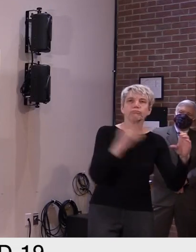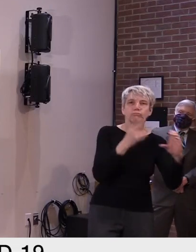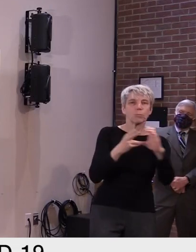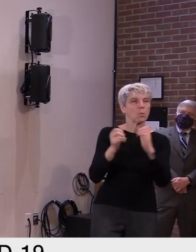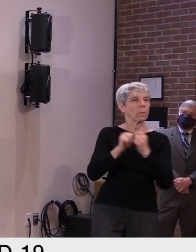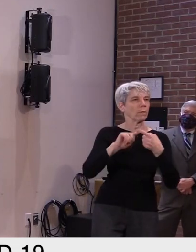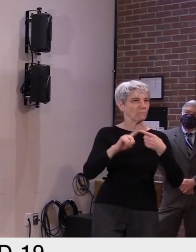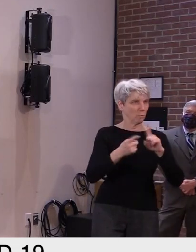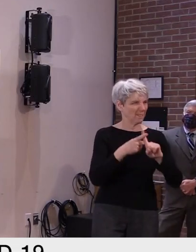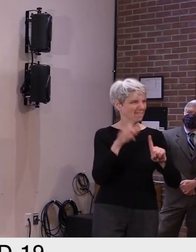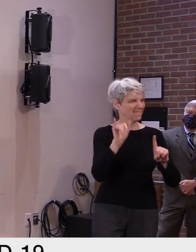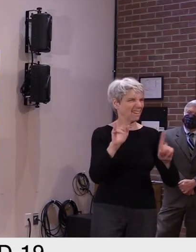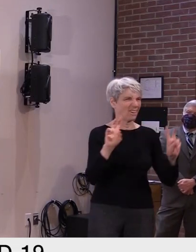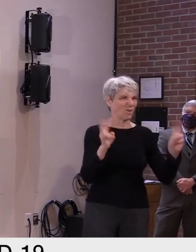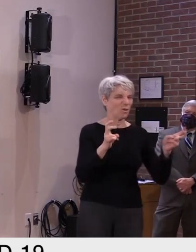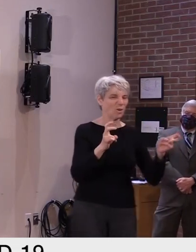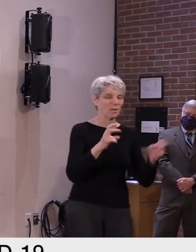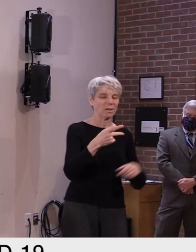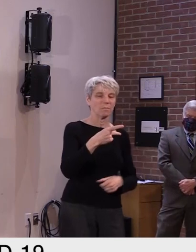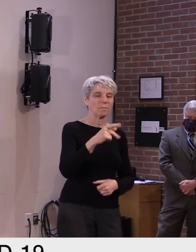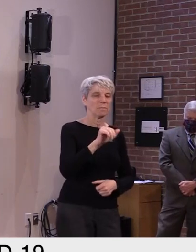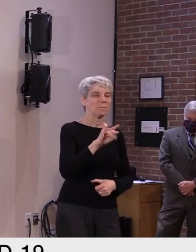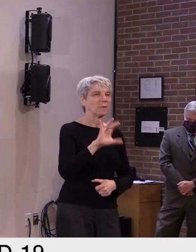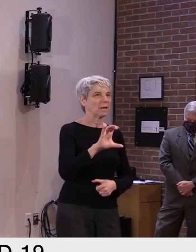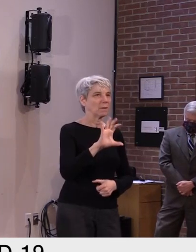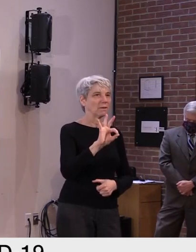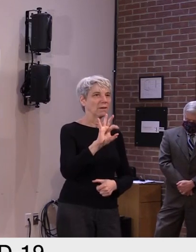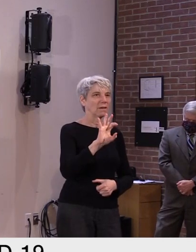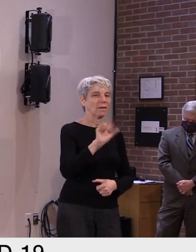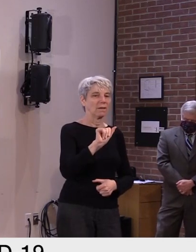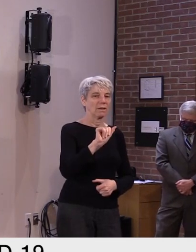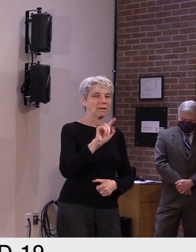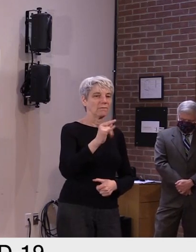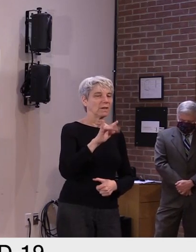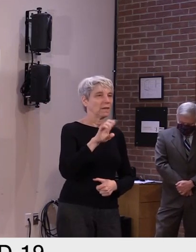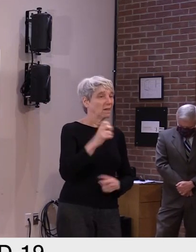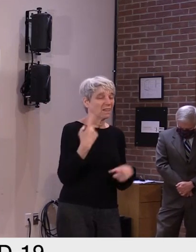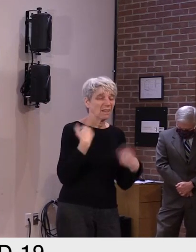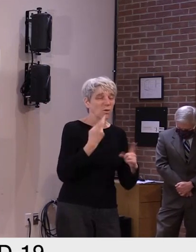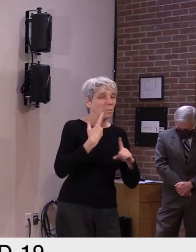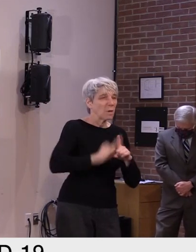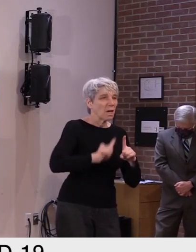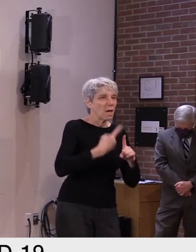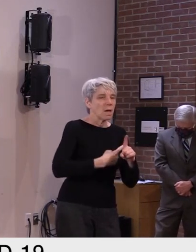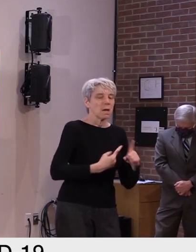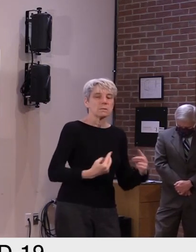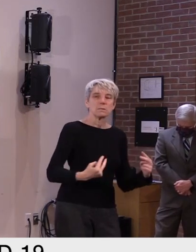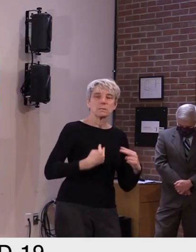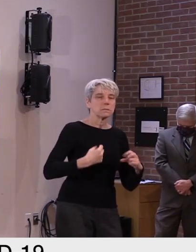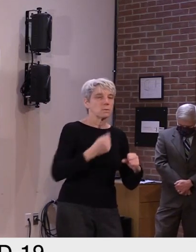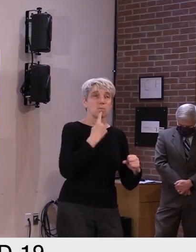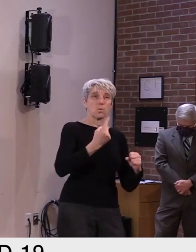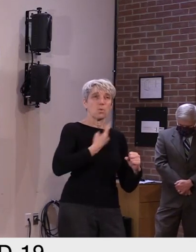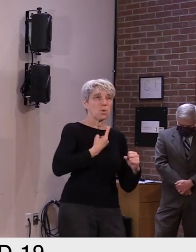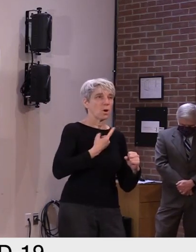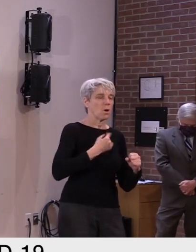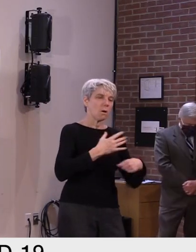our lives to protect ourselves, to protect each other, adjusting our routines,